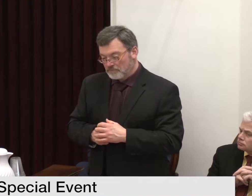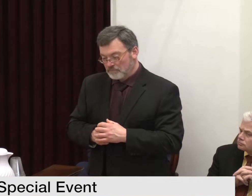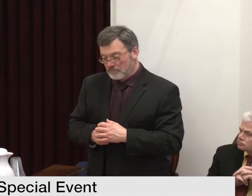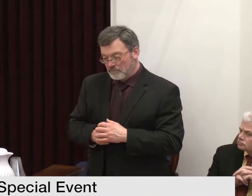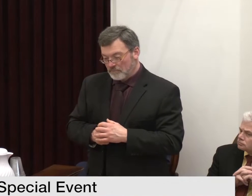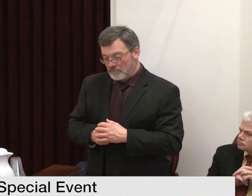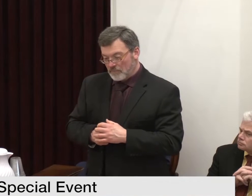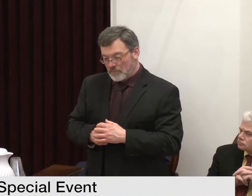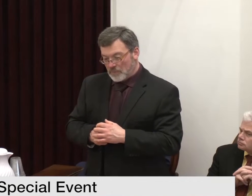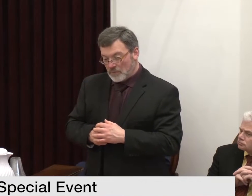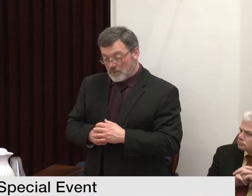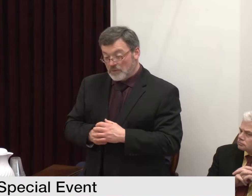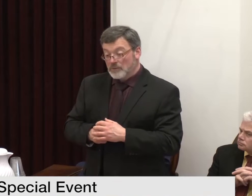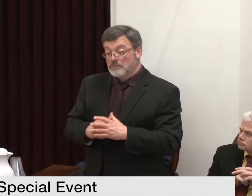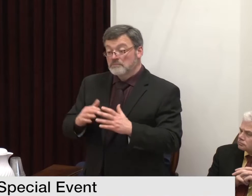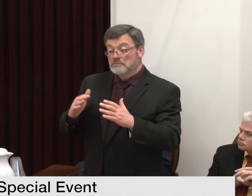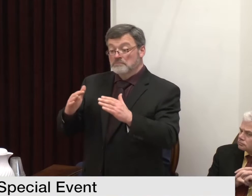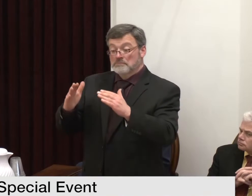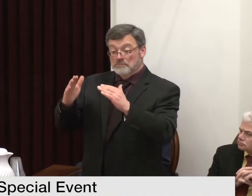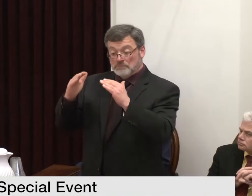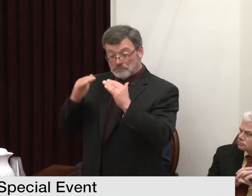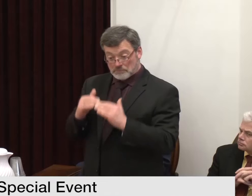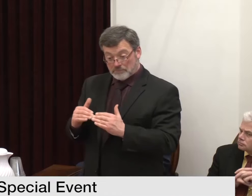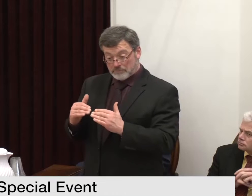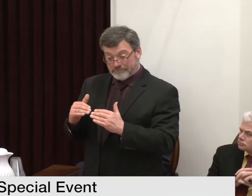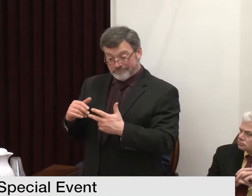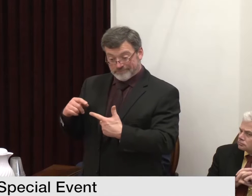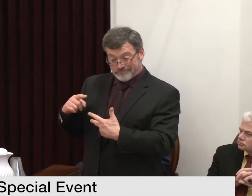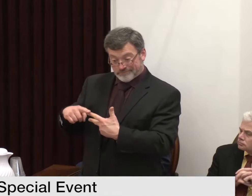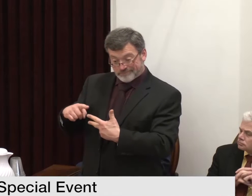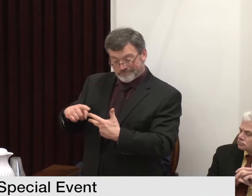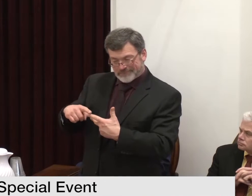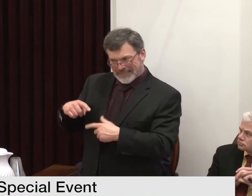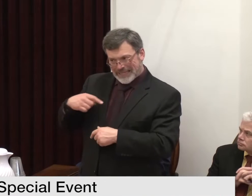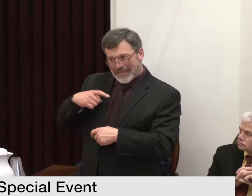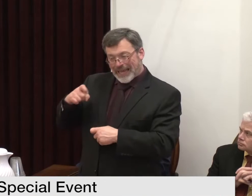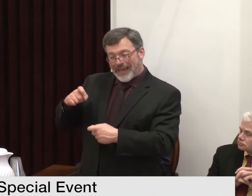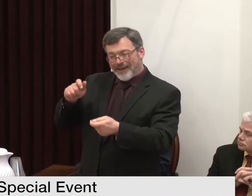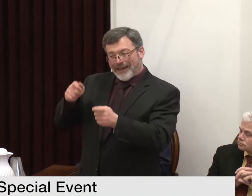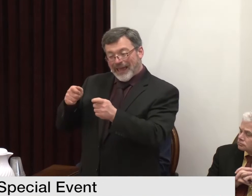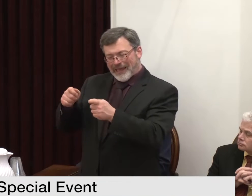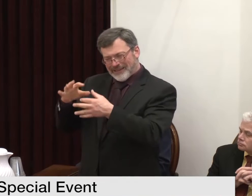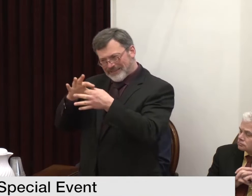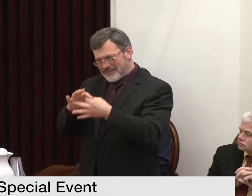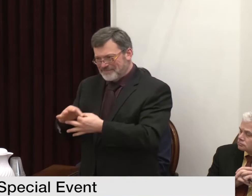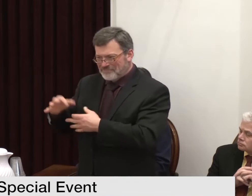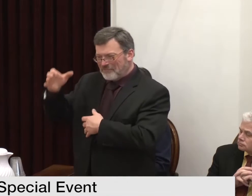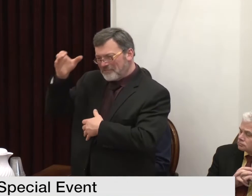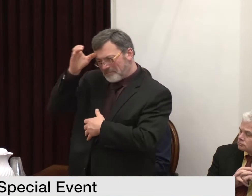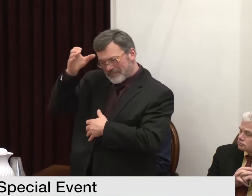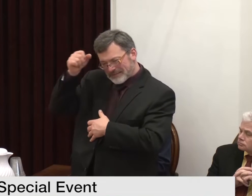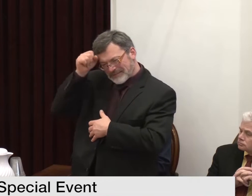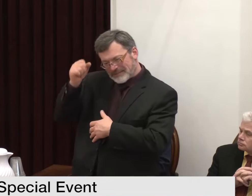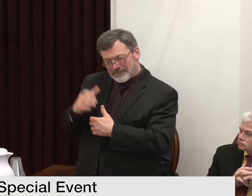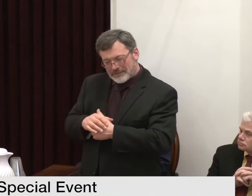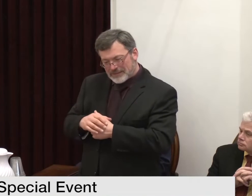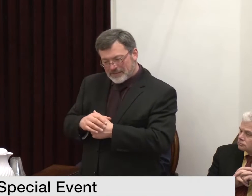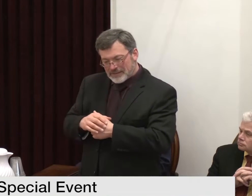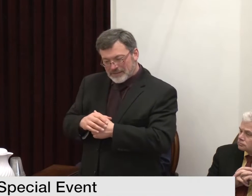Next, with more common sense changes to local zoning, and especially Act 250 jurisdiction and